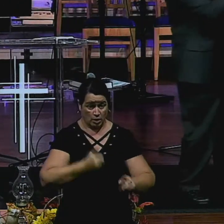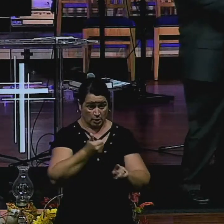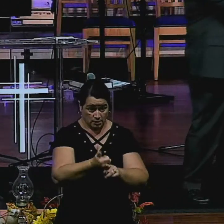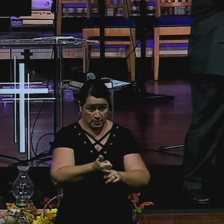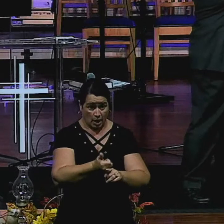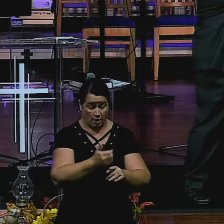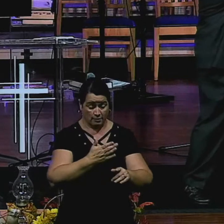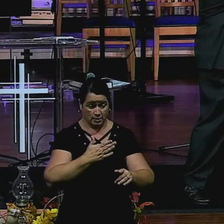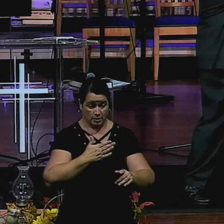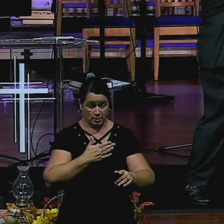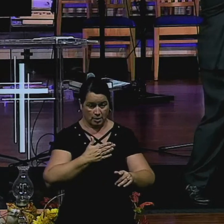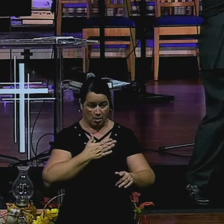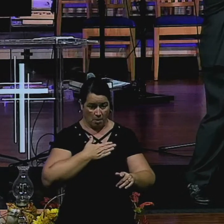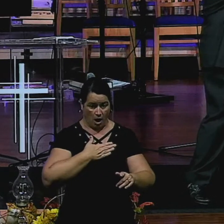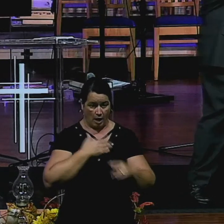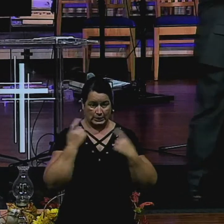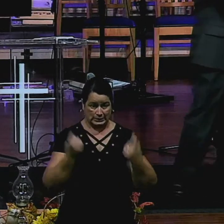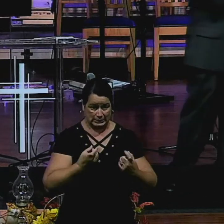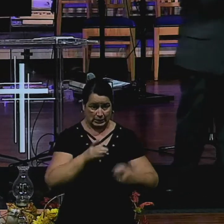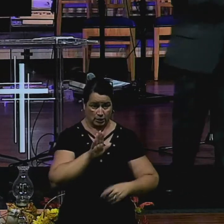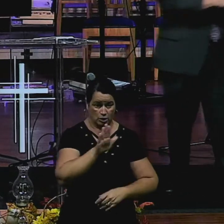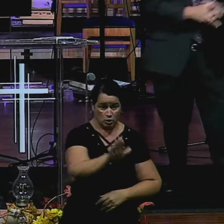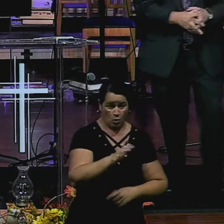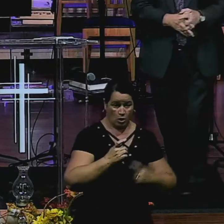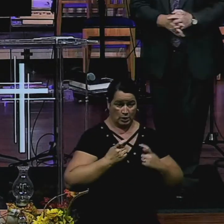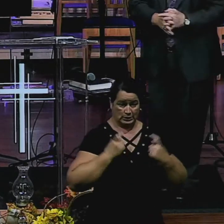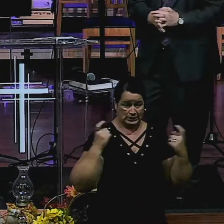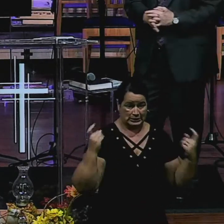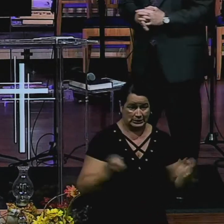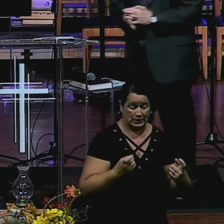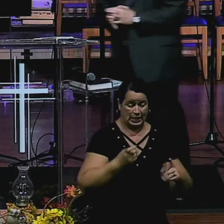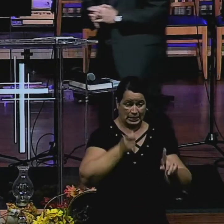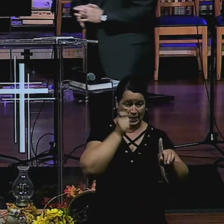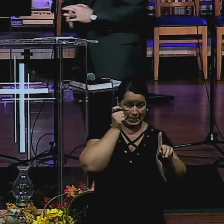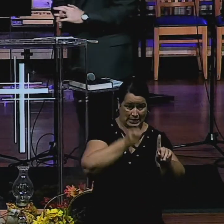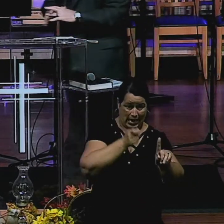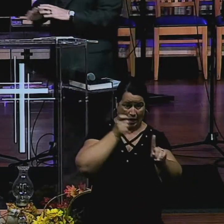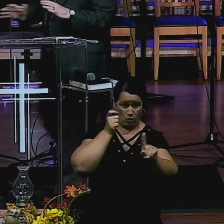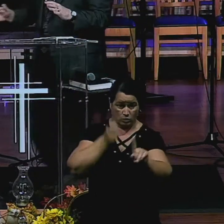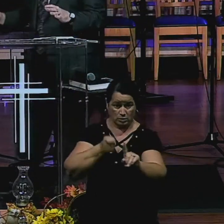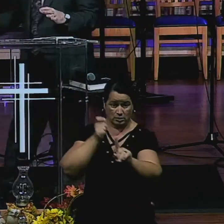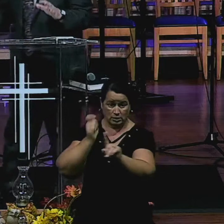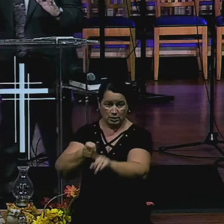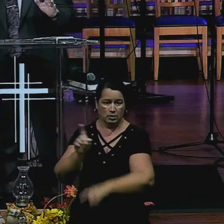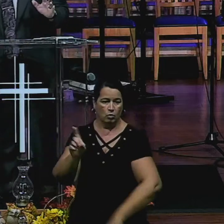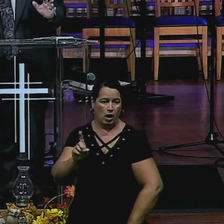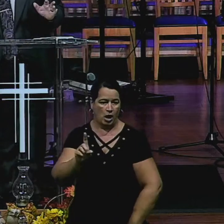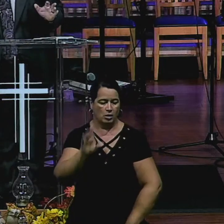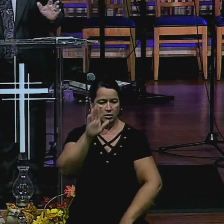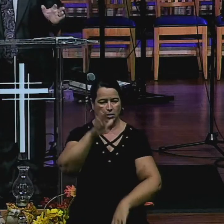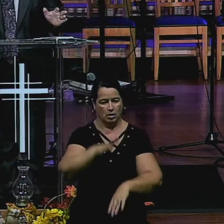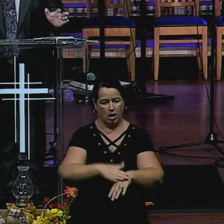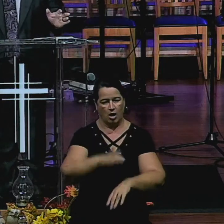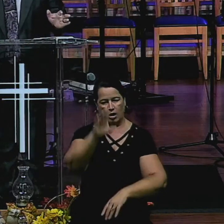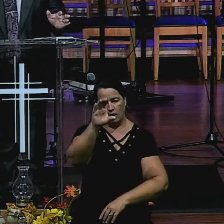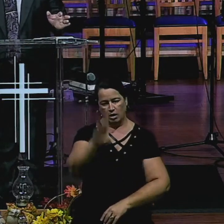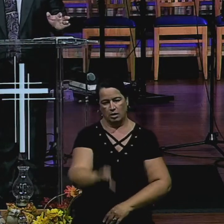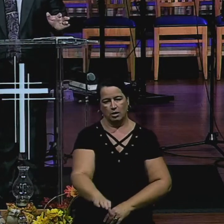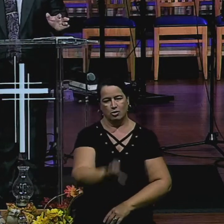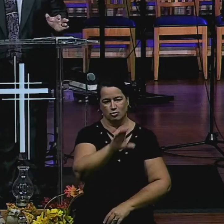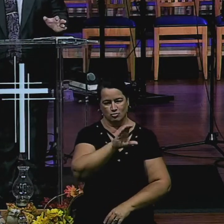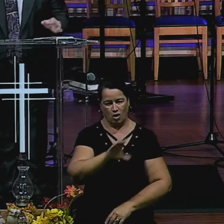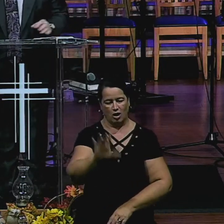us, and He nailed it to the cross. And there's a sense in which it's paid in full. That's a good word. It's a good word picture.